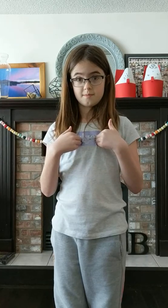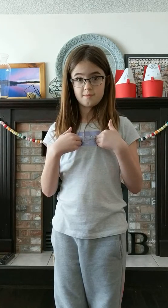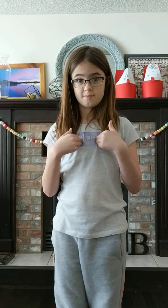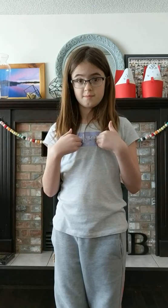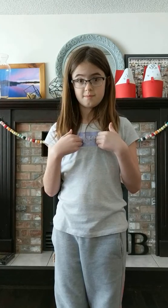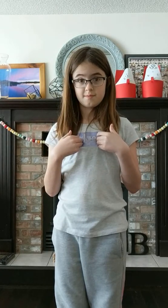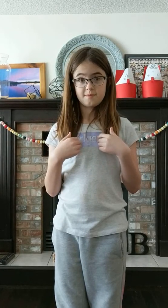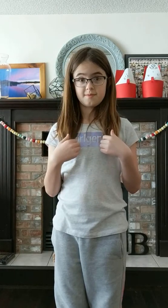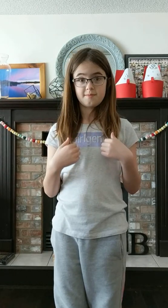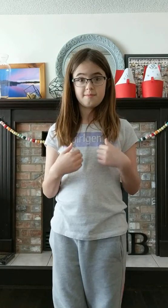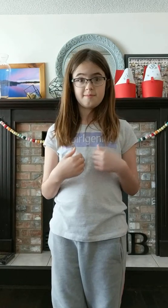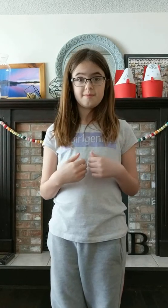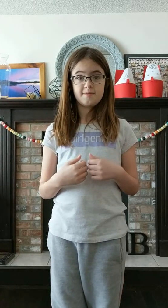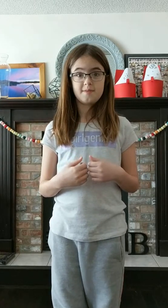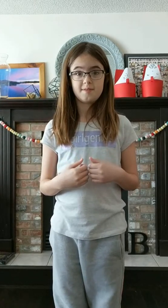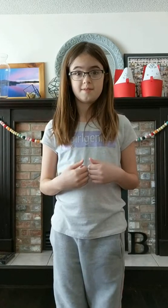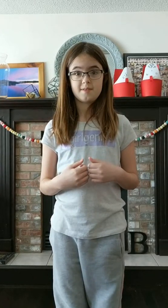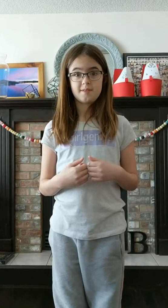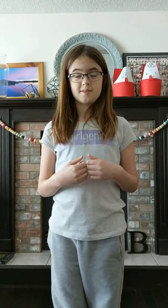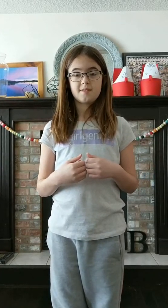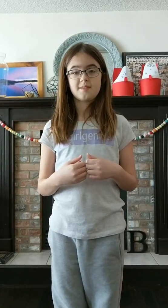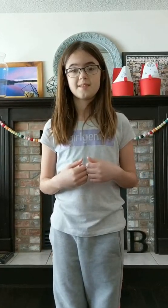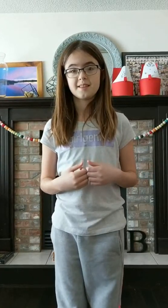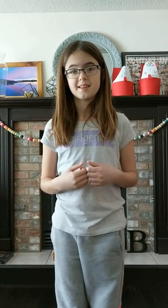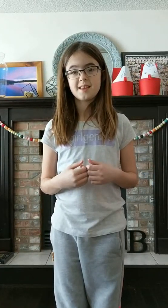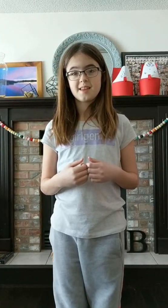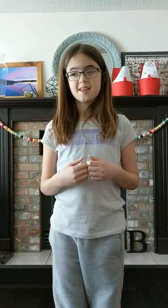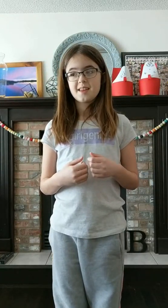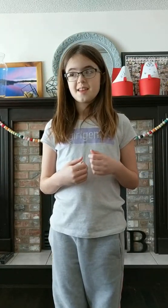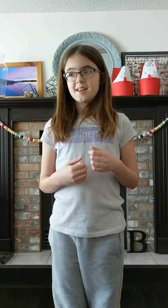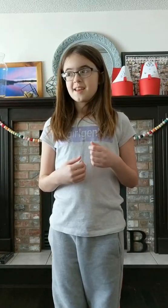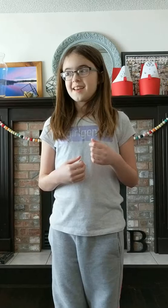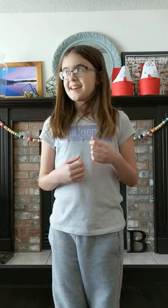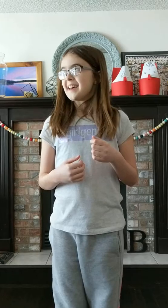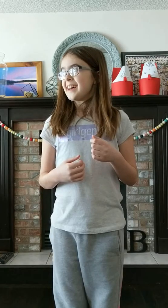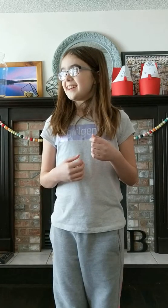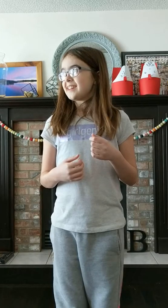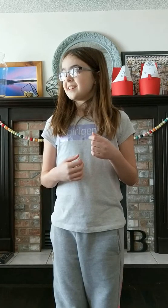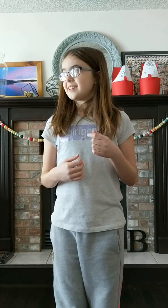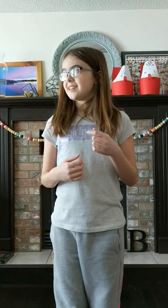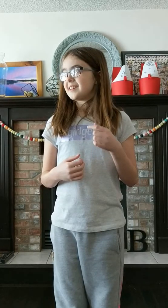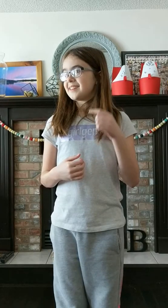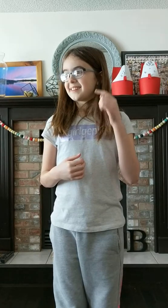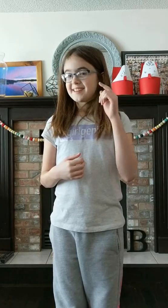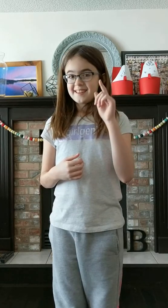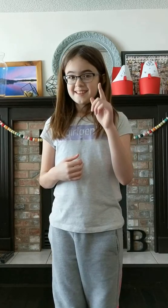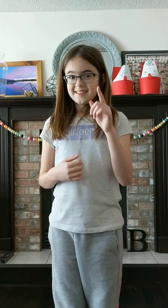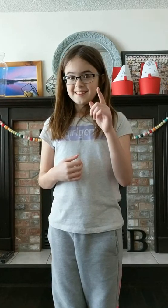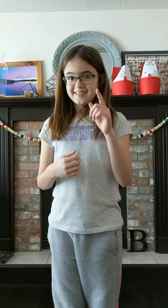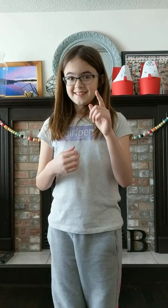Okay, hi Mary. Hi. What are you gonna do? I'm going to sign and mommy's gonna interpret. Okay,